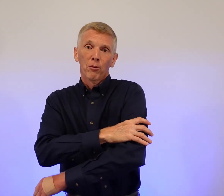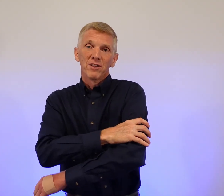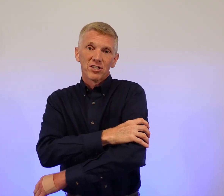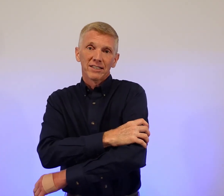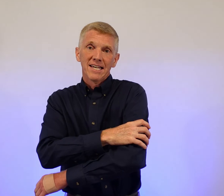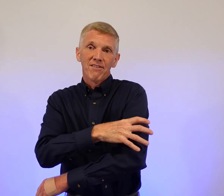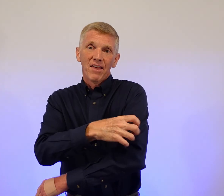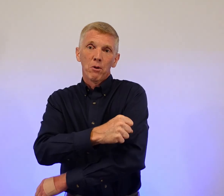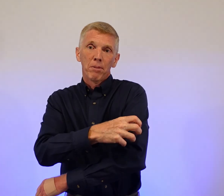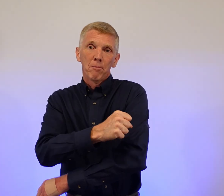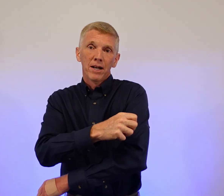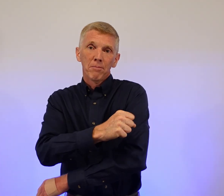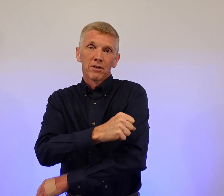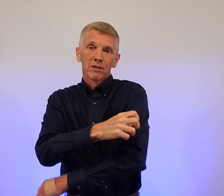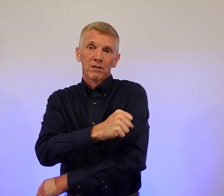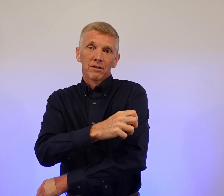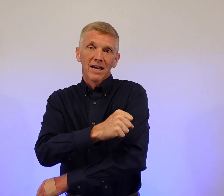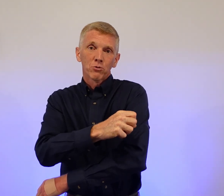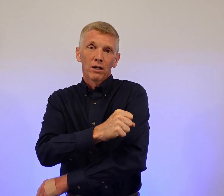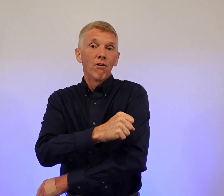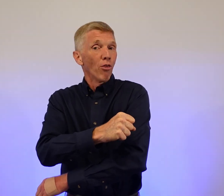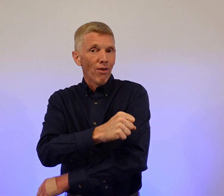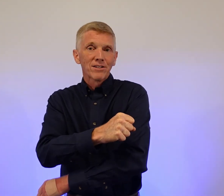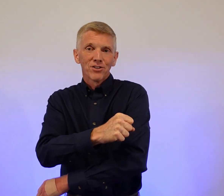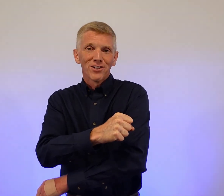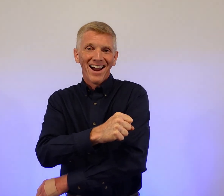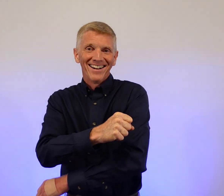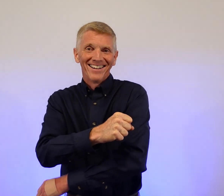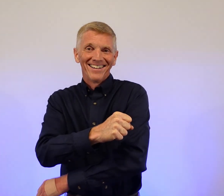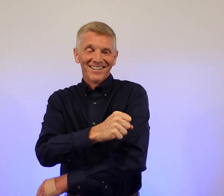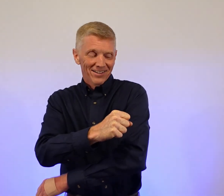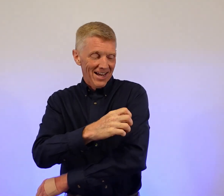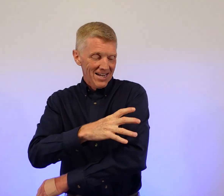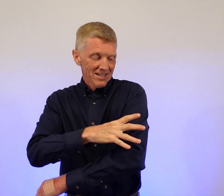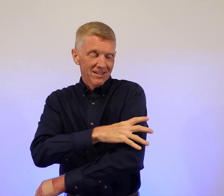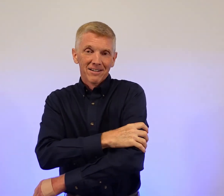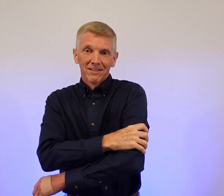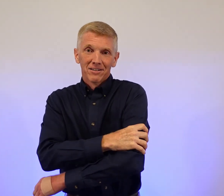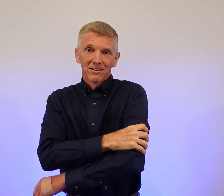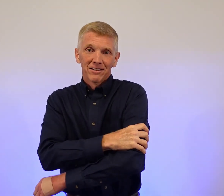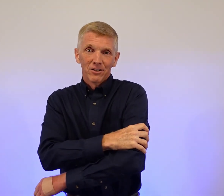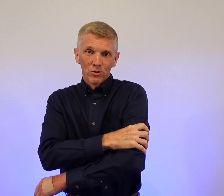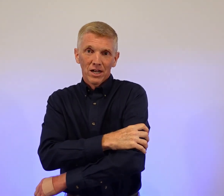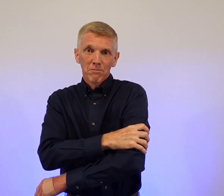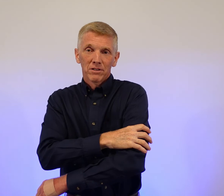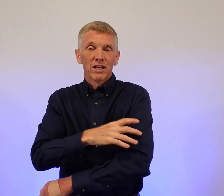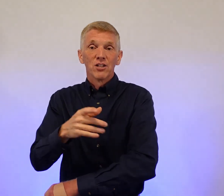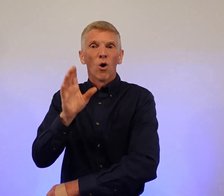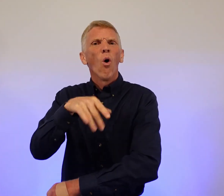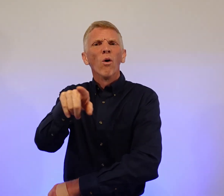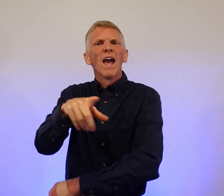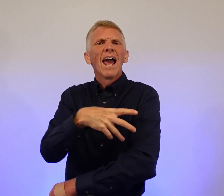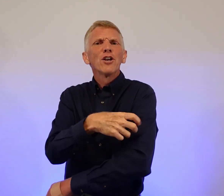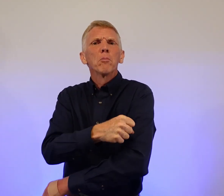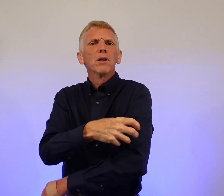the sleeve and they would pump it up? Guess what? That's the sign. Okay? It goes up. And so, oh, hey, your blood